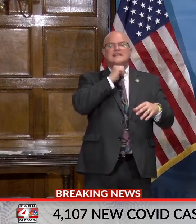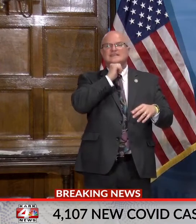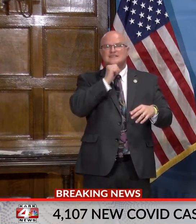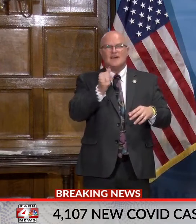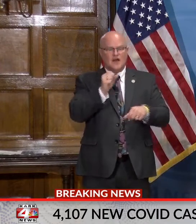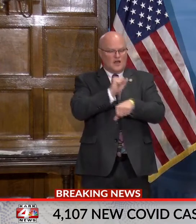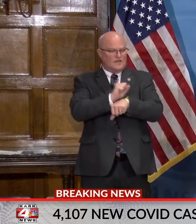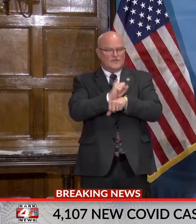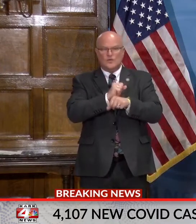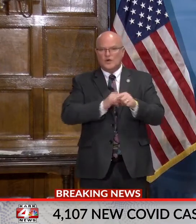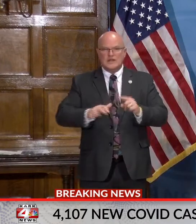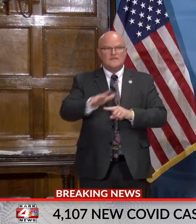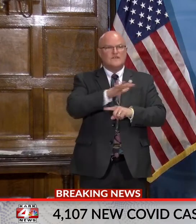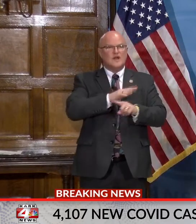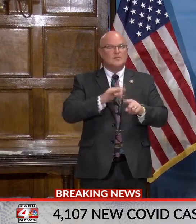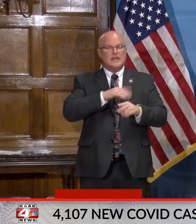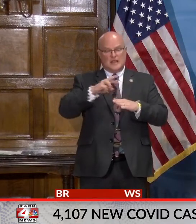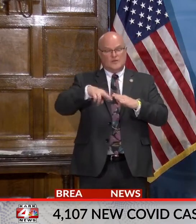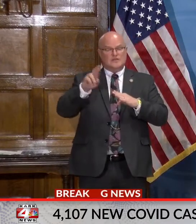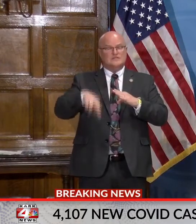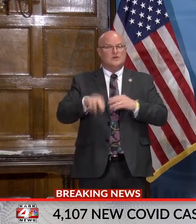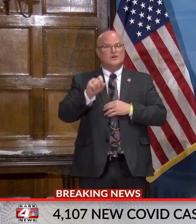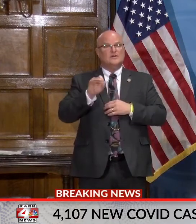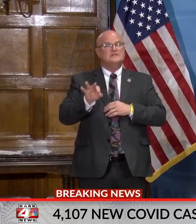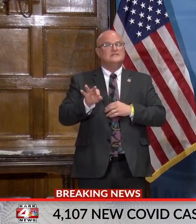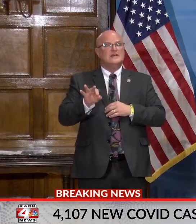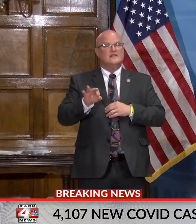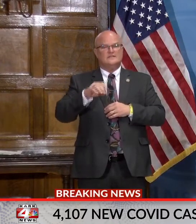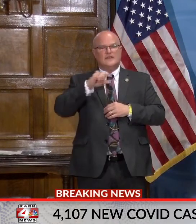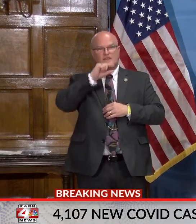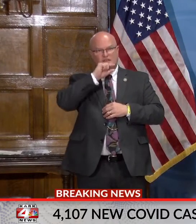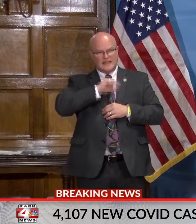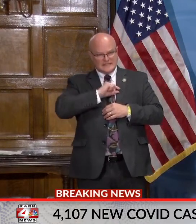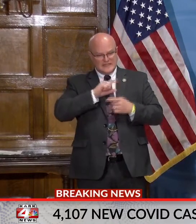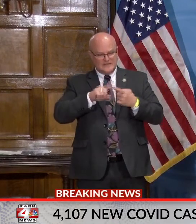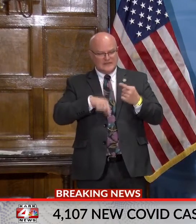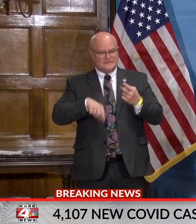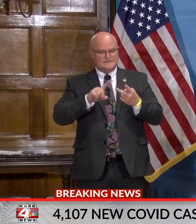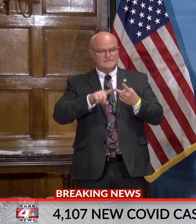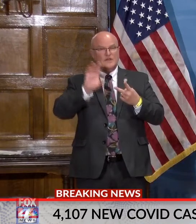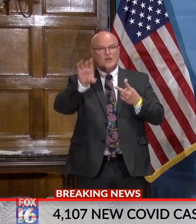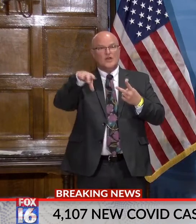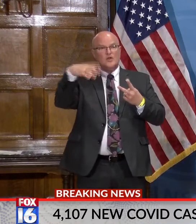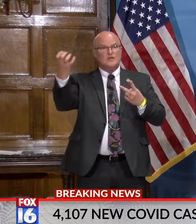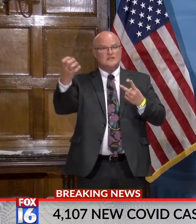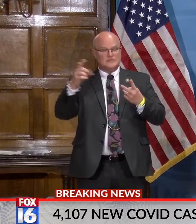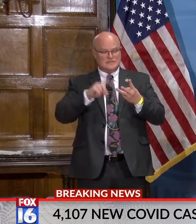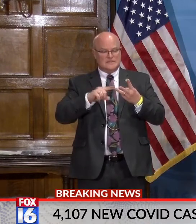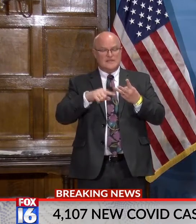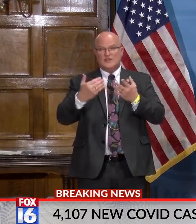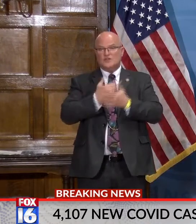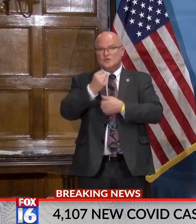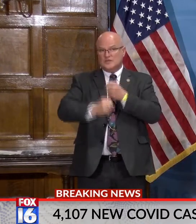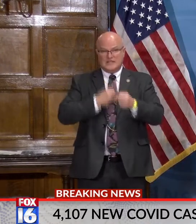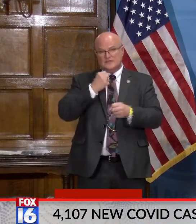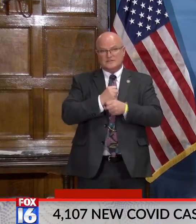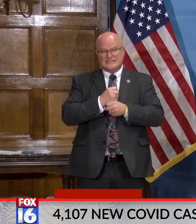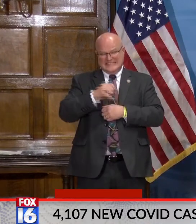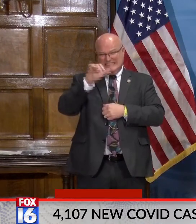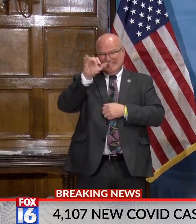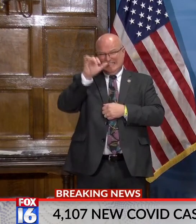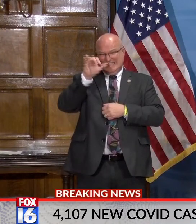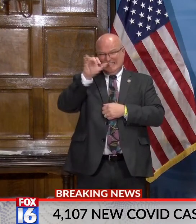work environment, and it's the result of Thanksgiving, Christmas, and then New Year's. That's